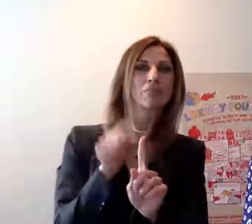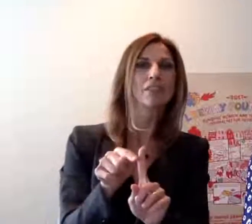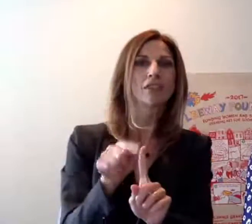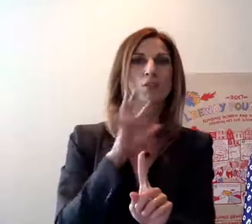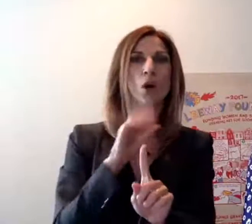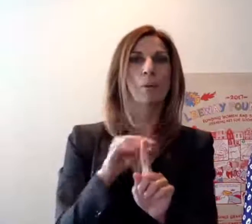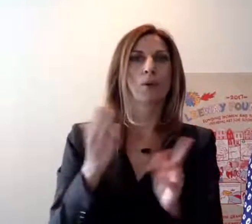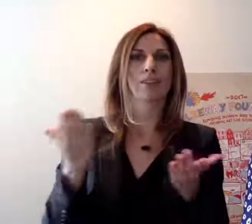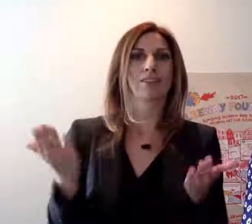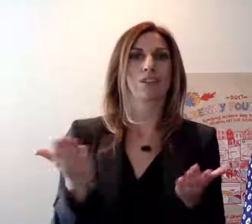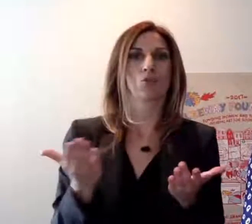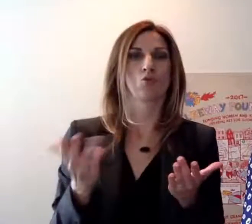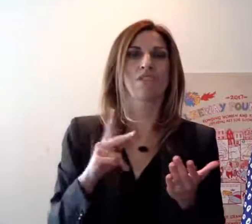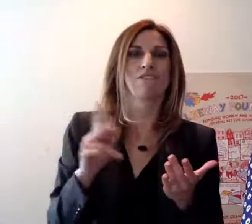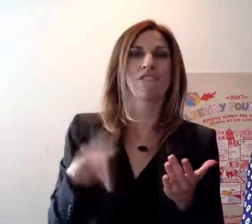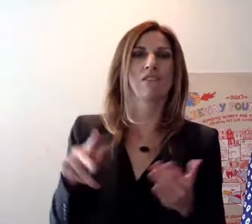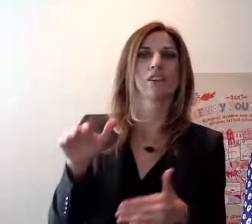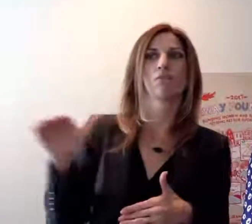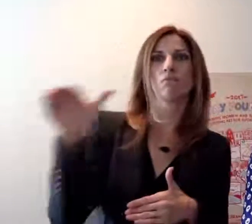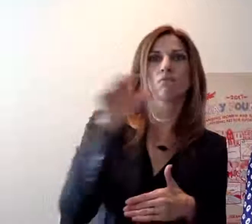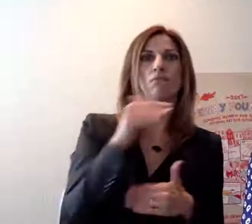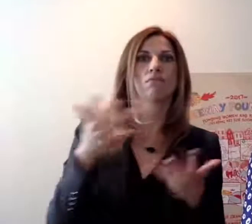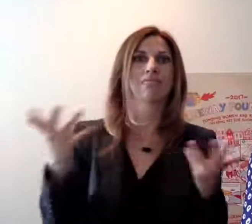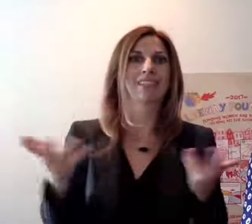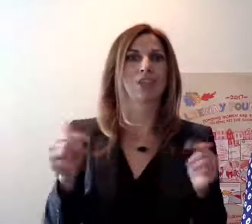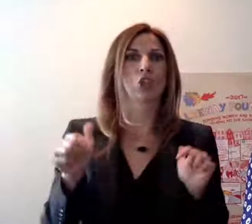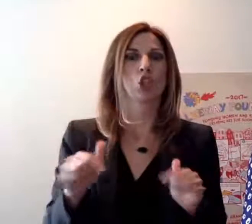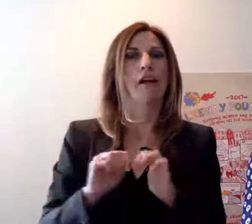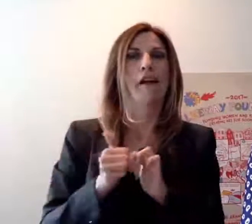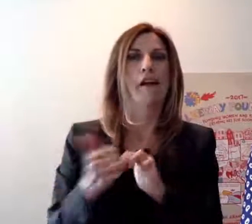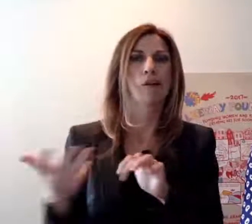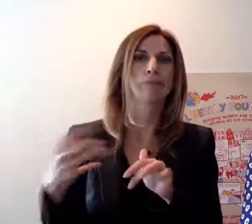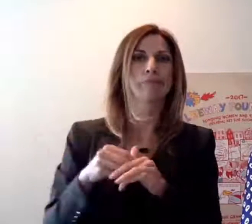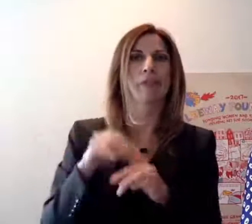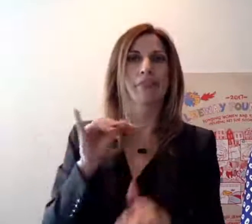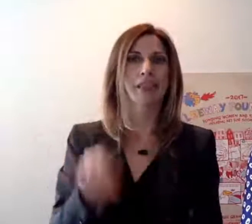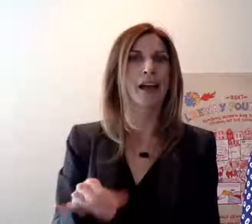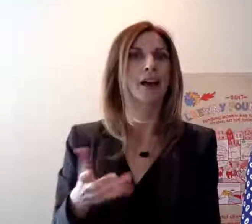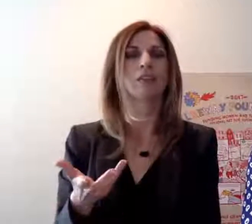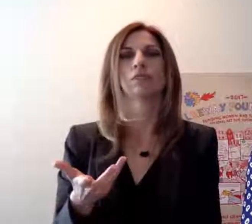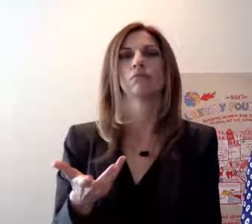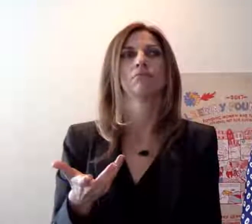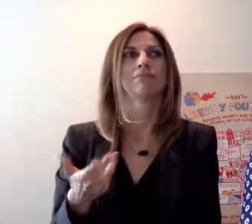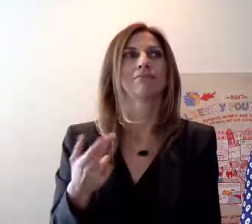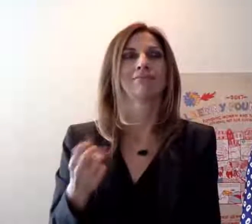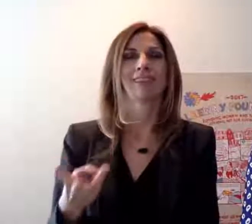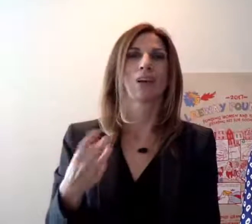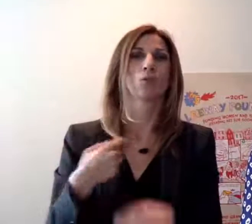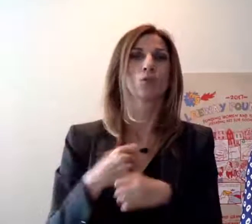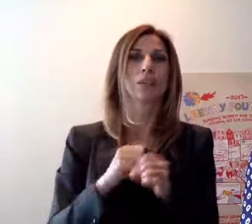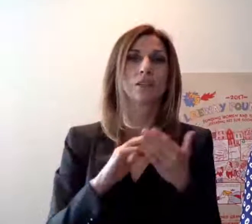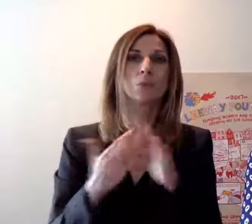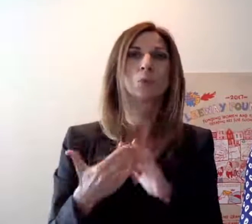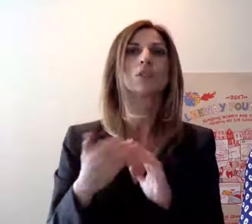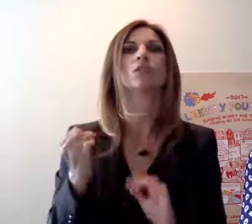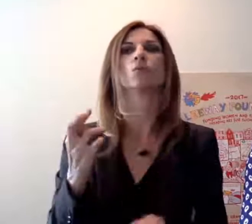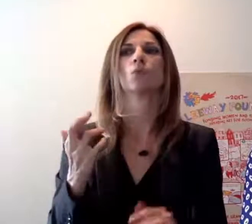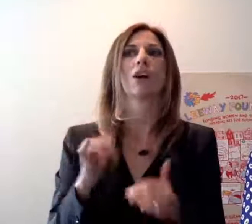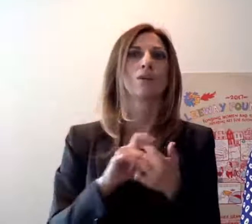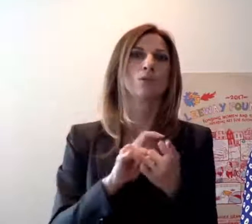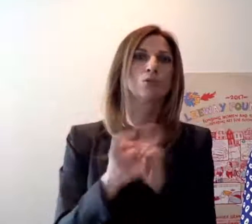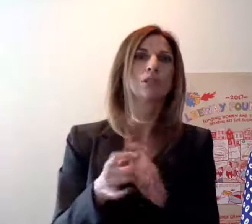here in the greater Philadelphia area of how you're embodying that. So what are ways that you're creating communities? What are ways that you're